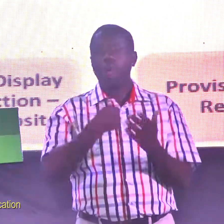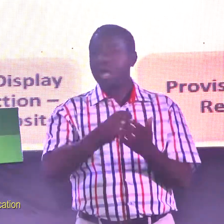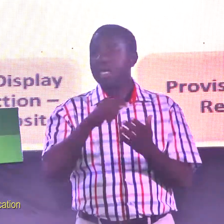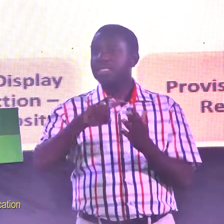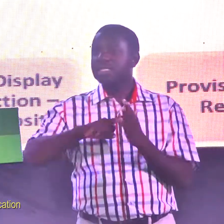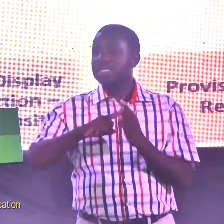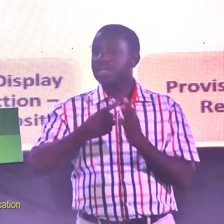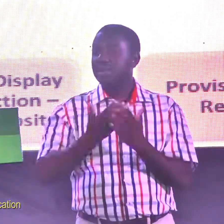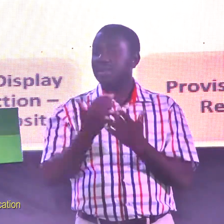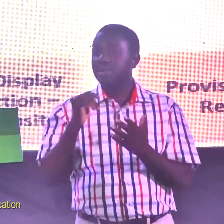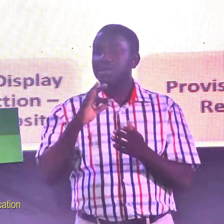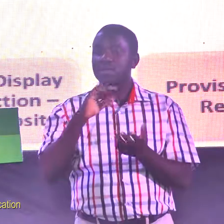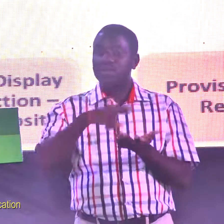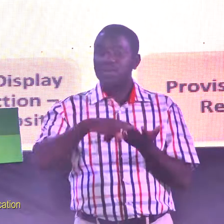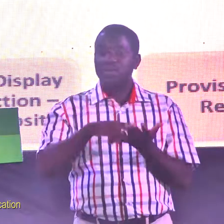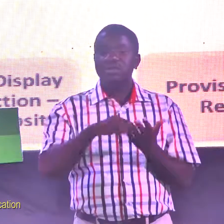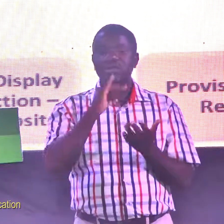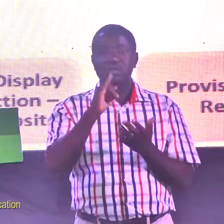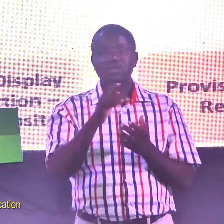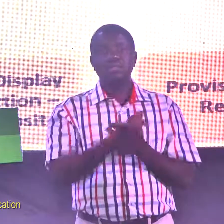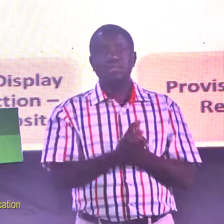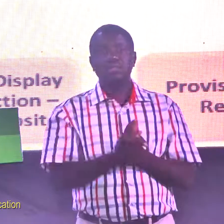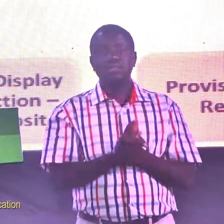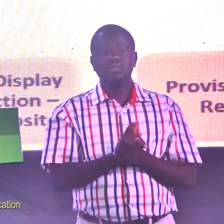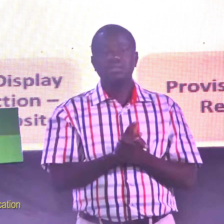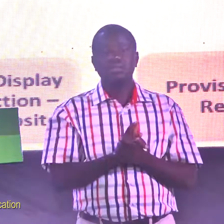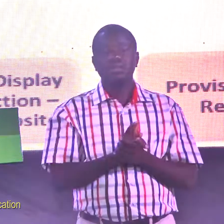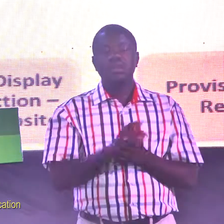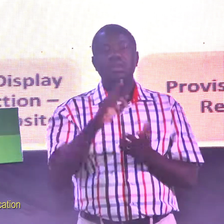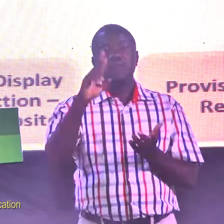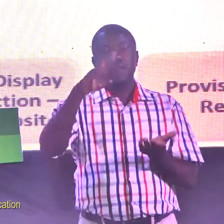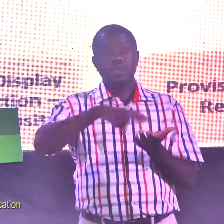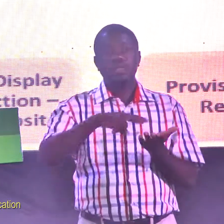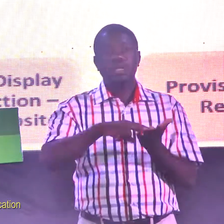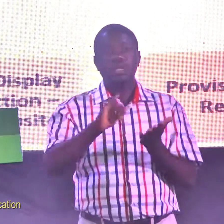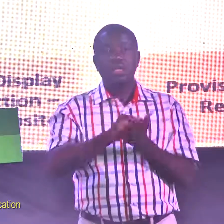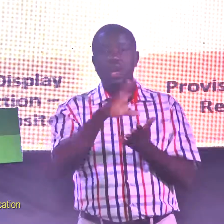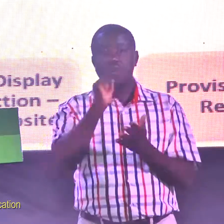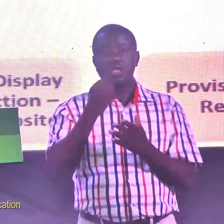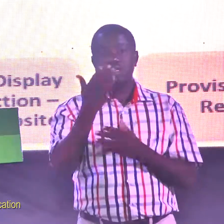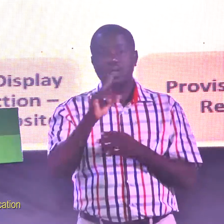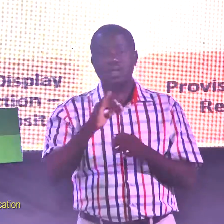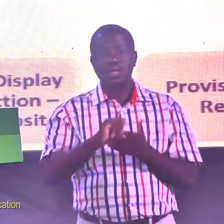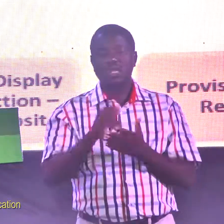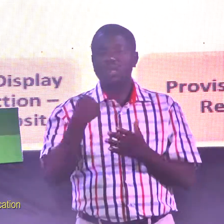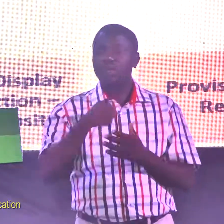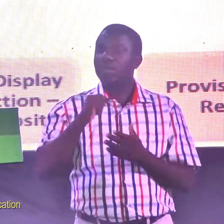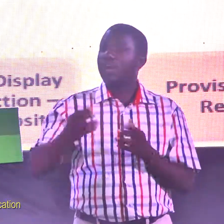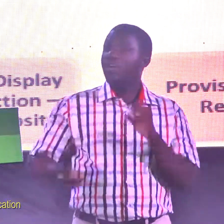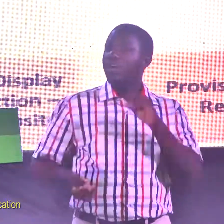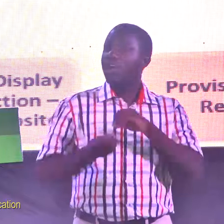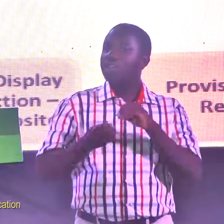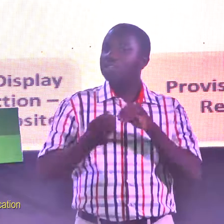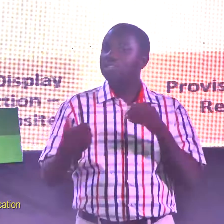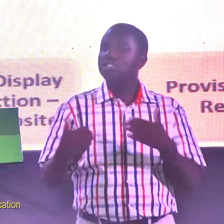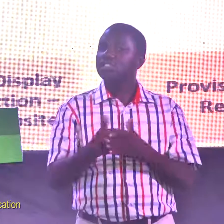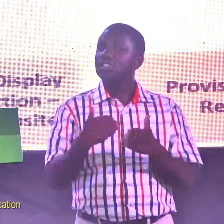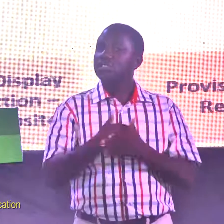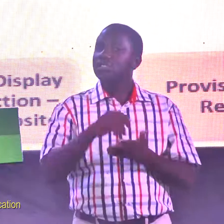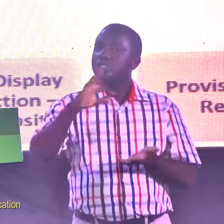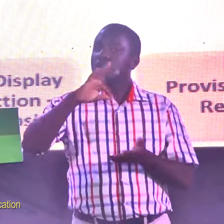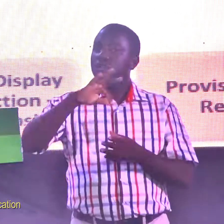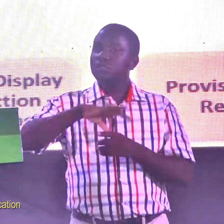registration is an existing register. To that register, we add new voters during voter